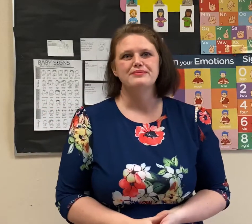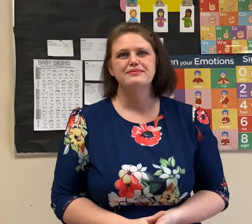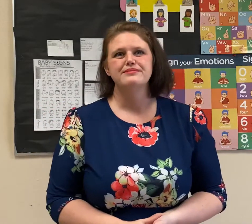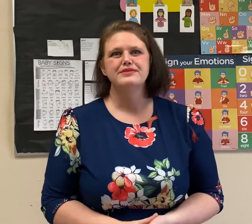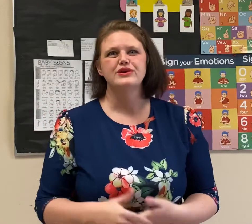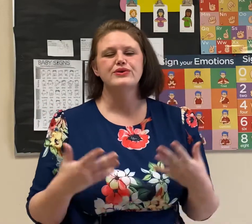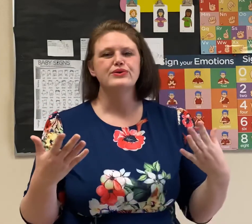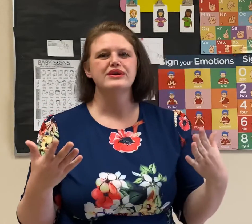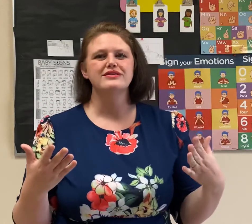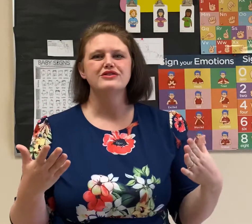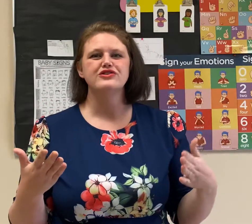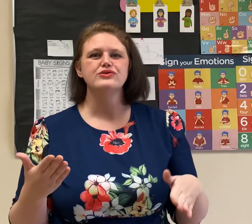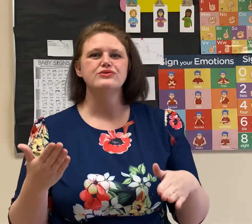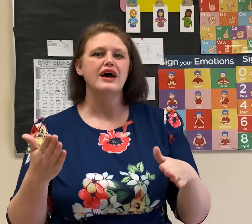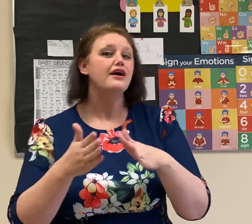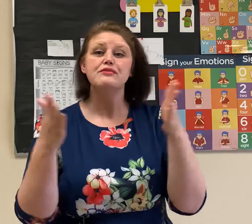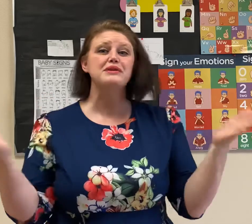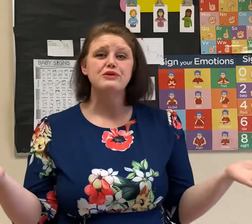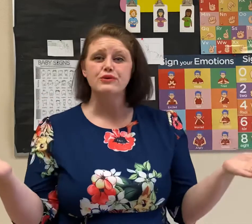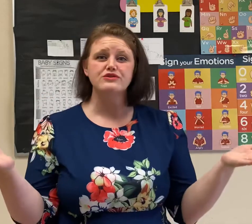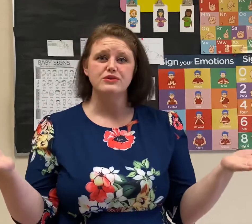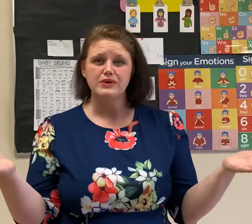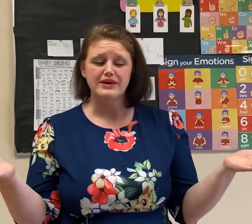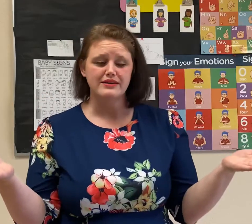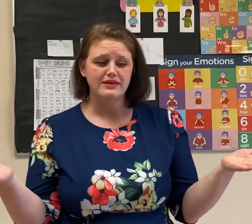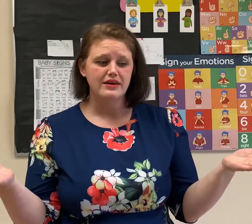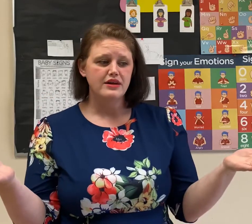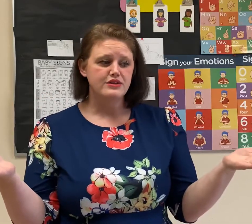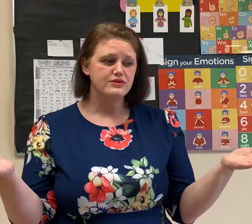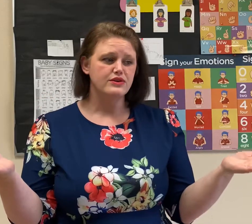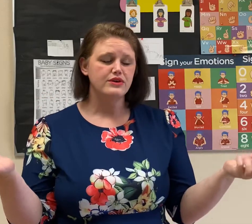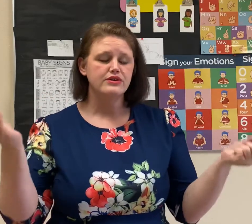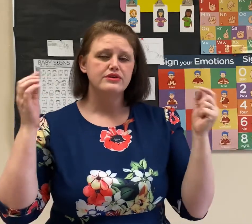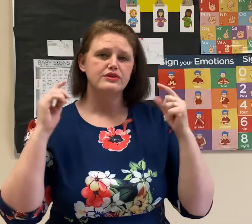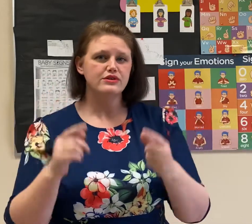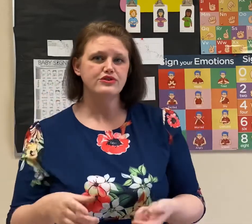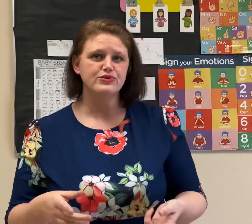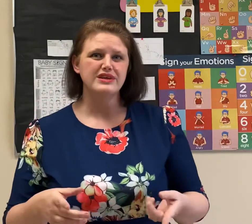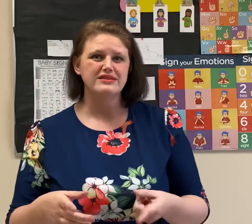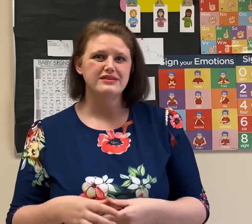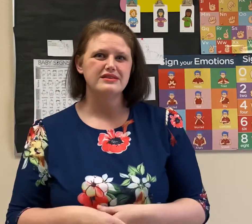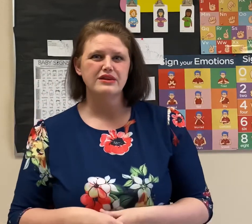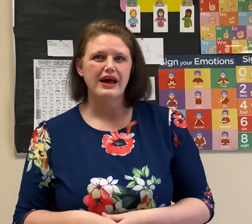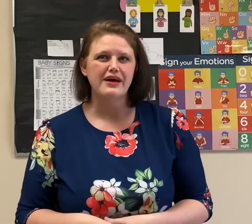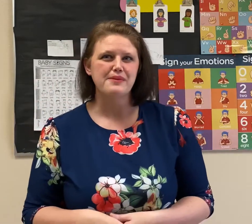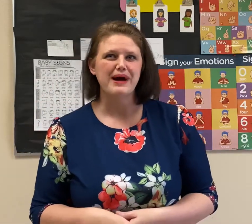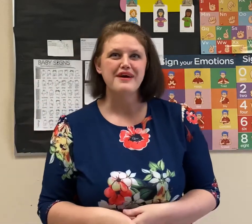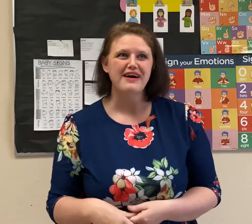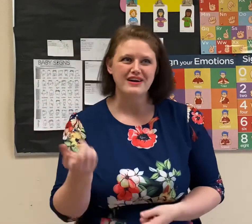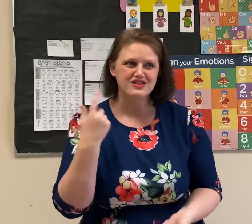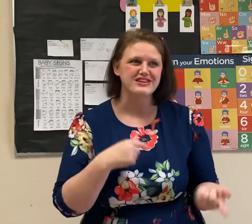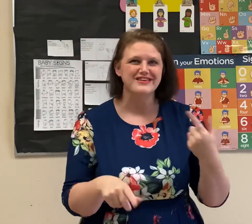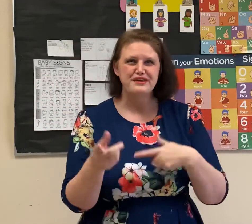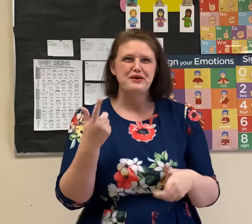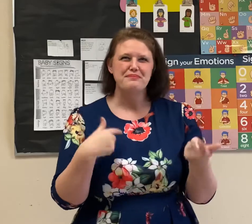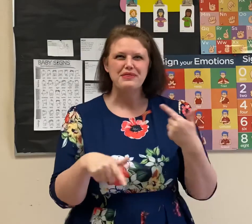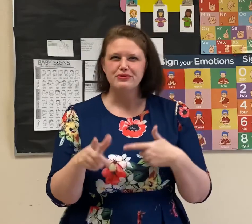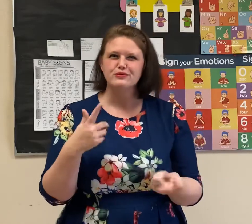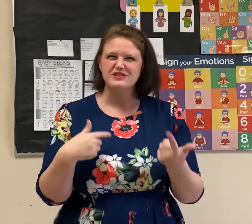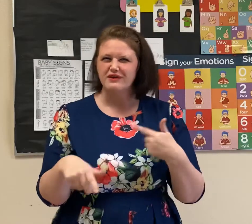So you can choose however many cores you want. Those are your choice. I've actually been through several